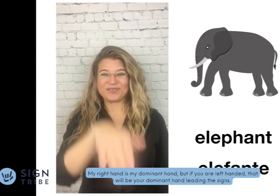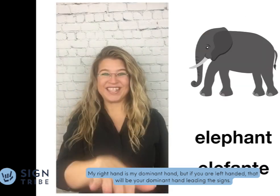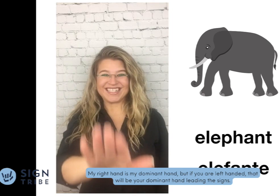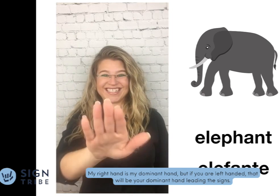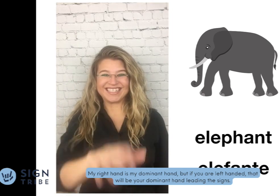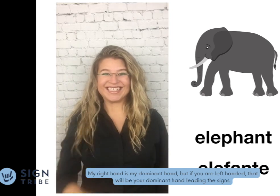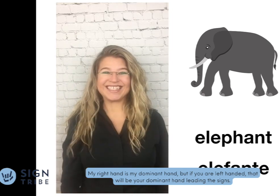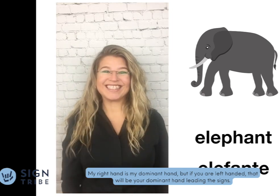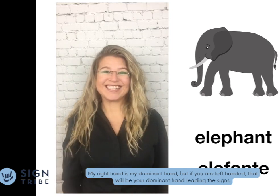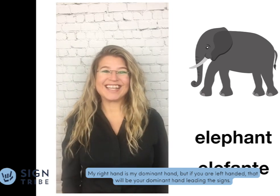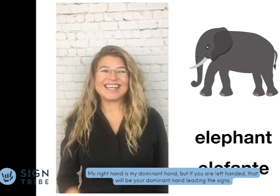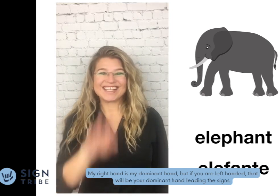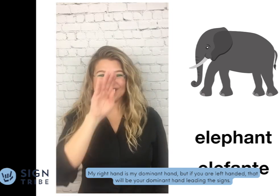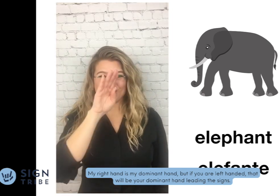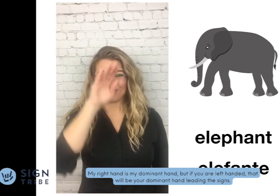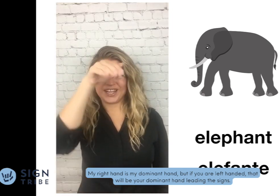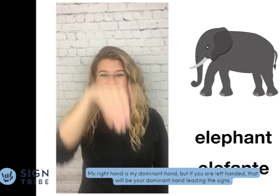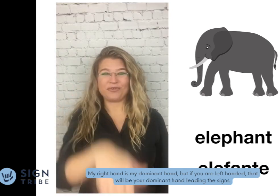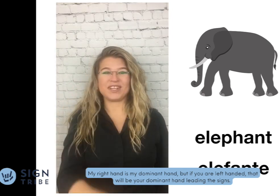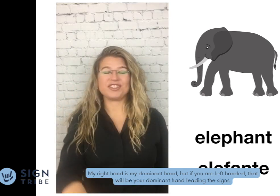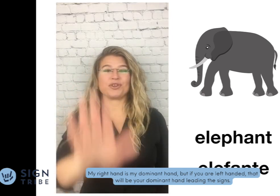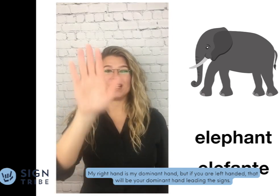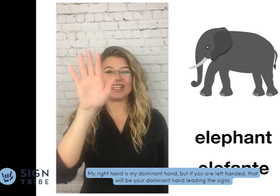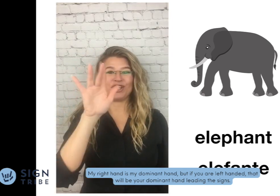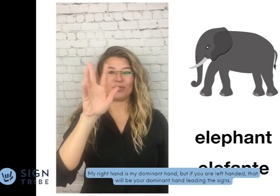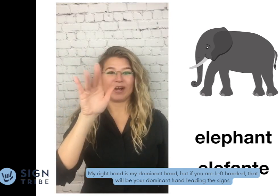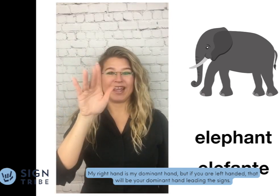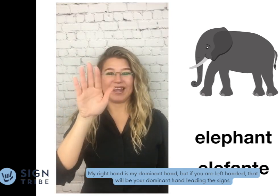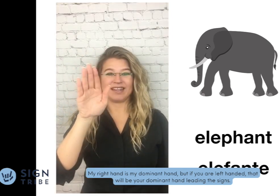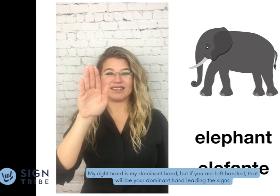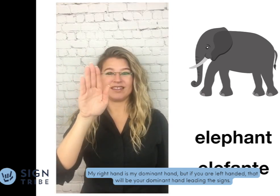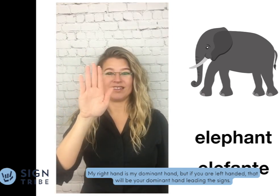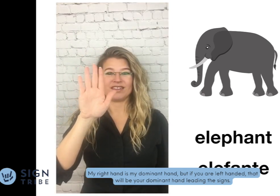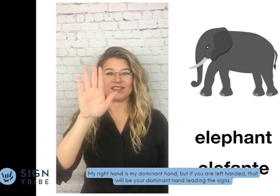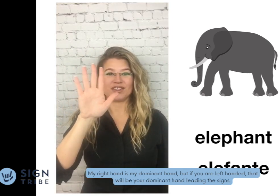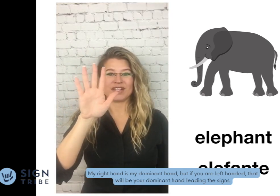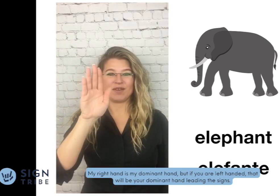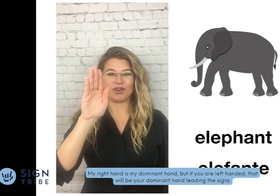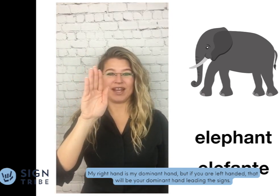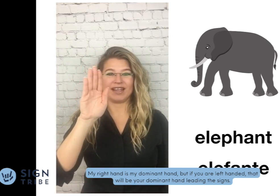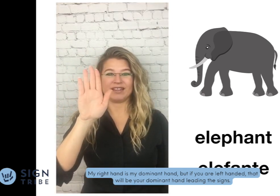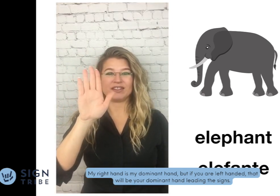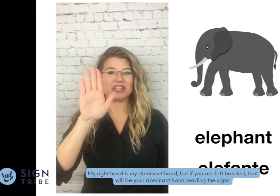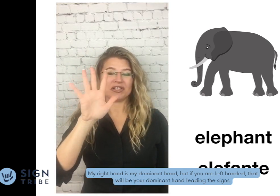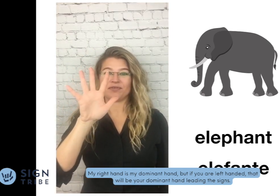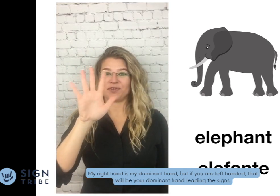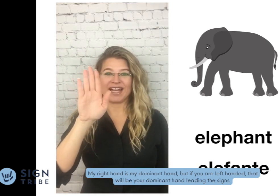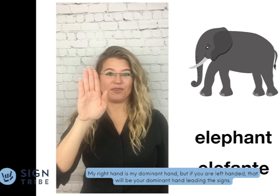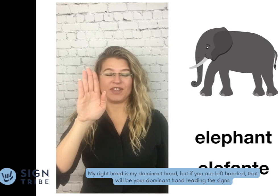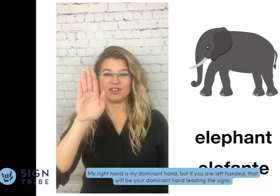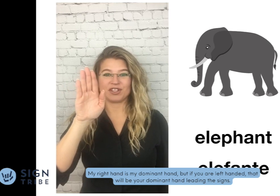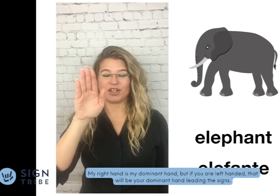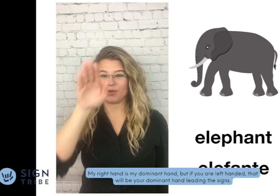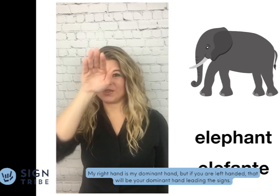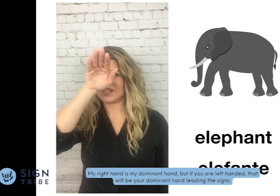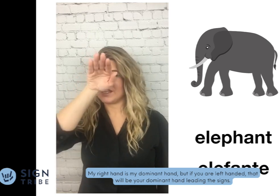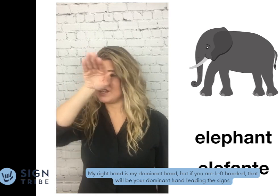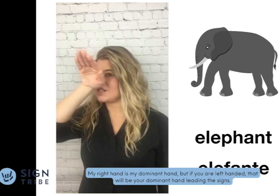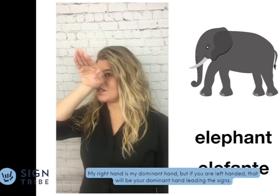Elephant. So for elephant, you're going to take your right hand, just have your hand flat, fingers closed. Start